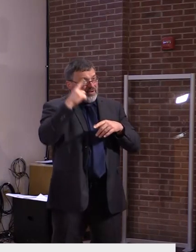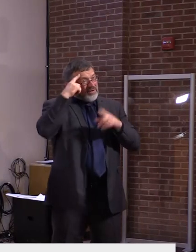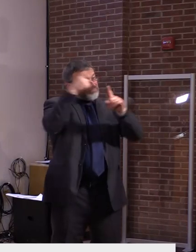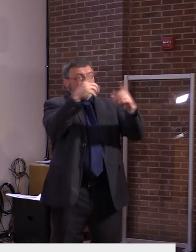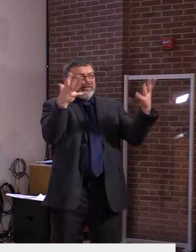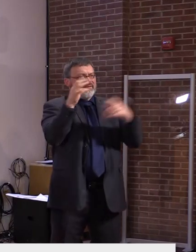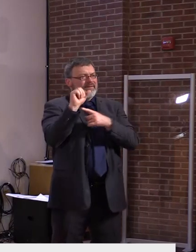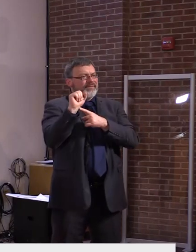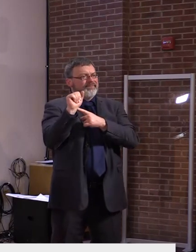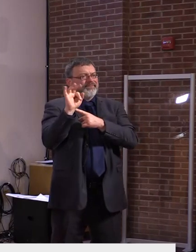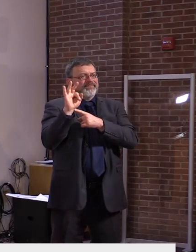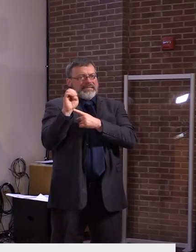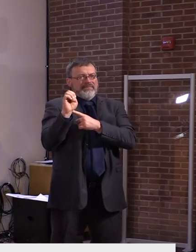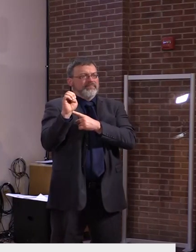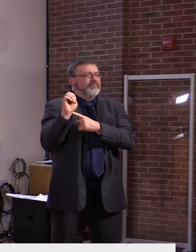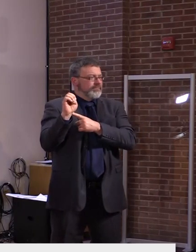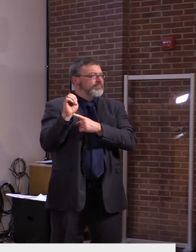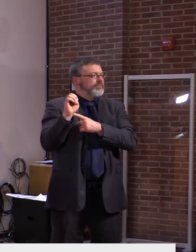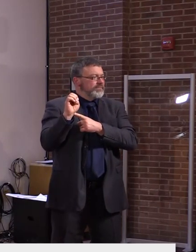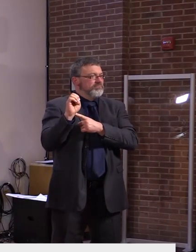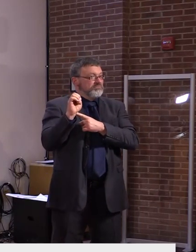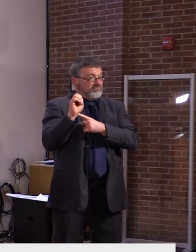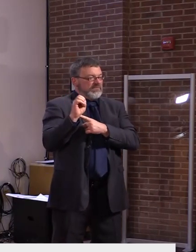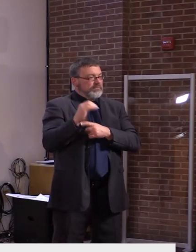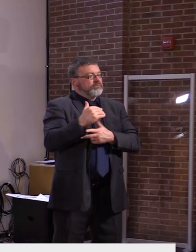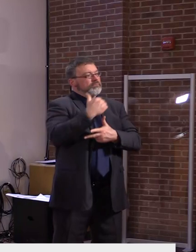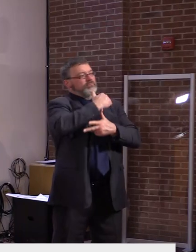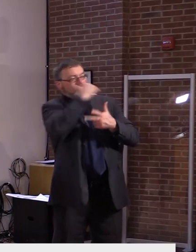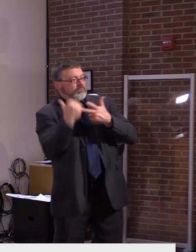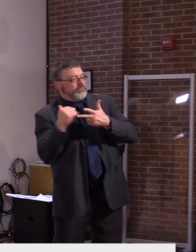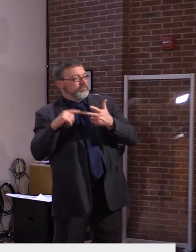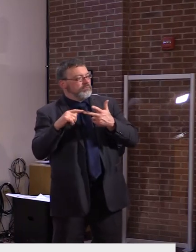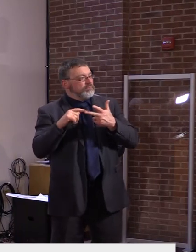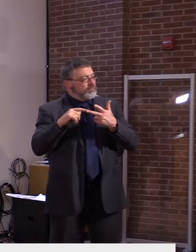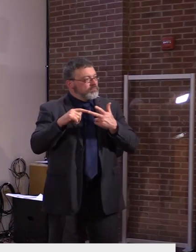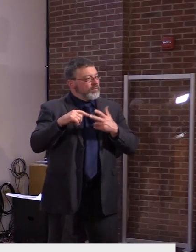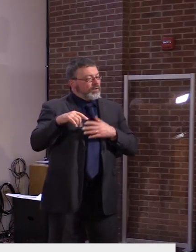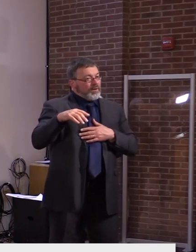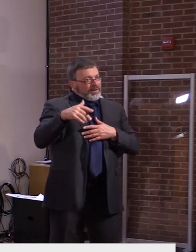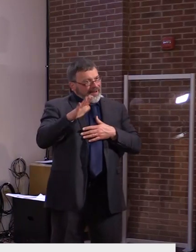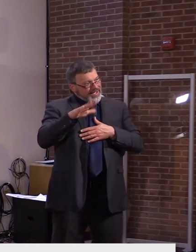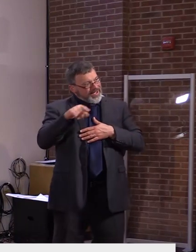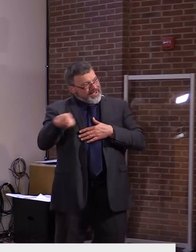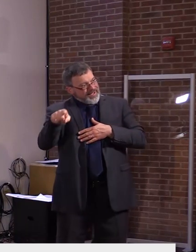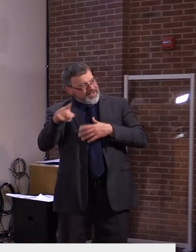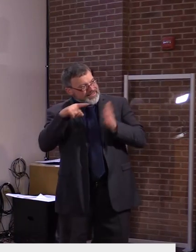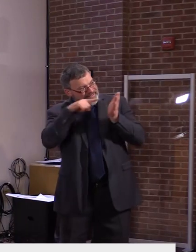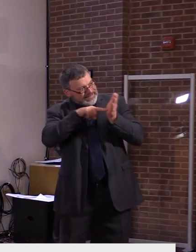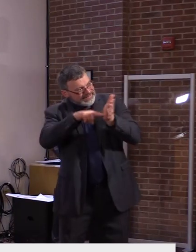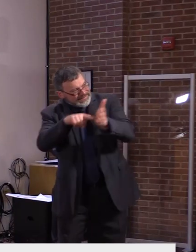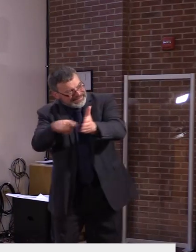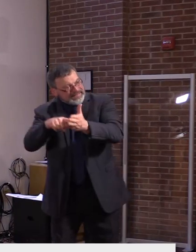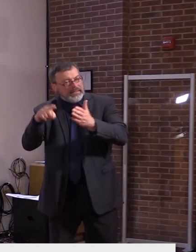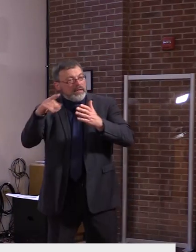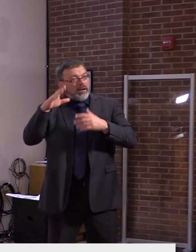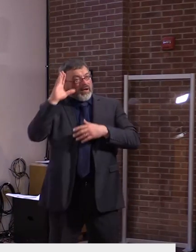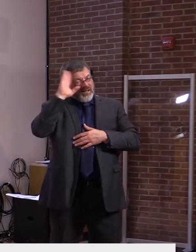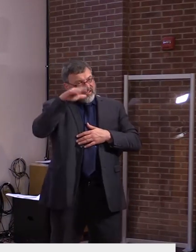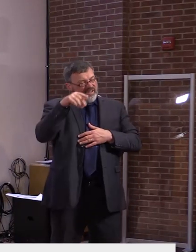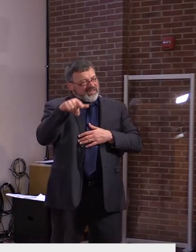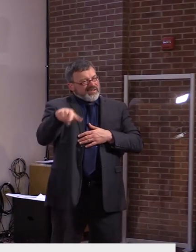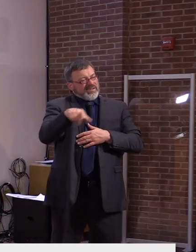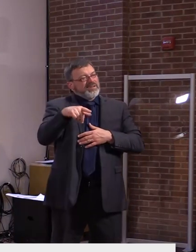teams need to do their jobs. They are people, they are sick of this pandemic too, but they are